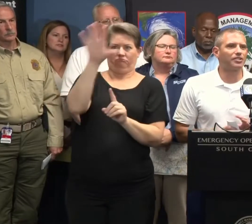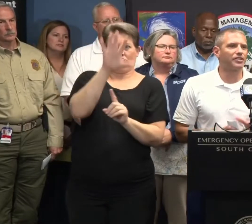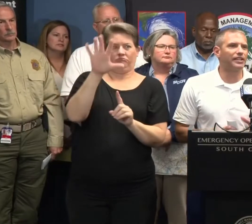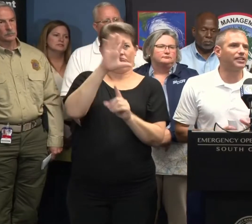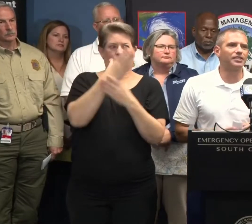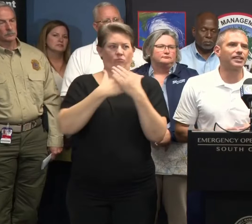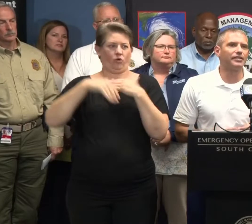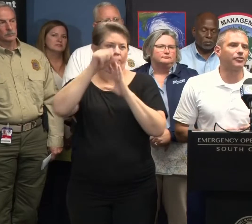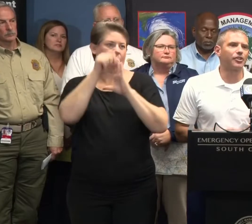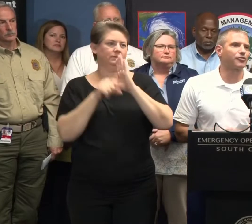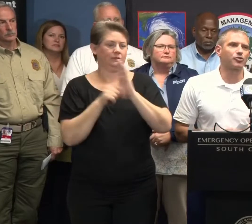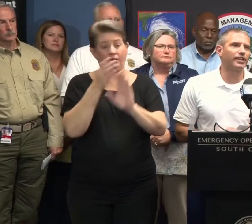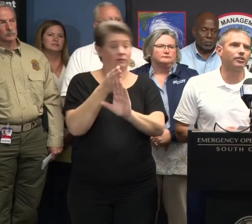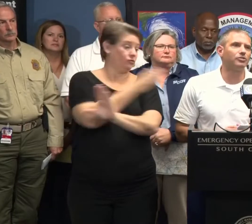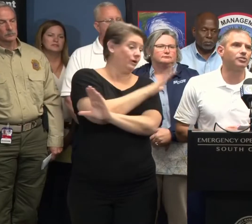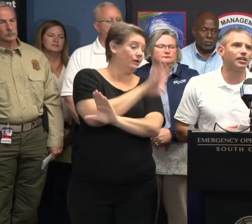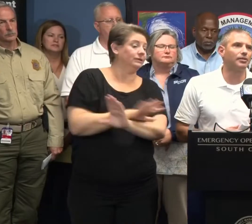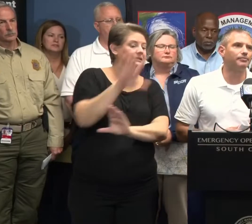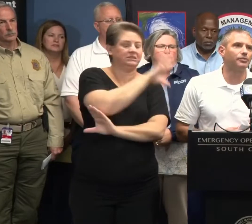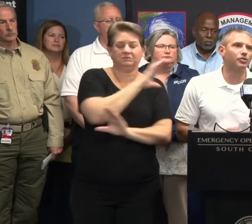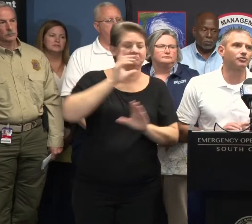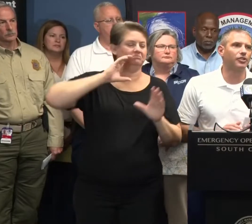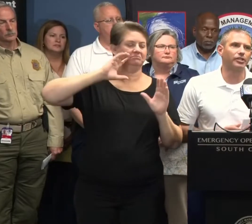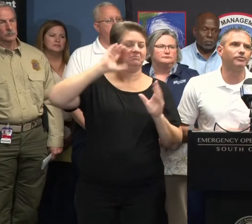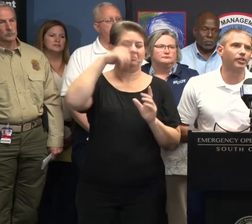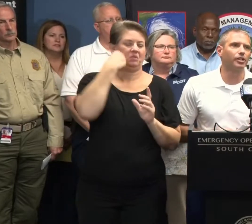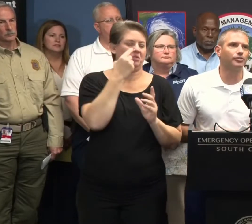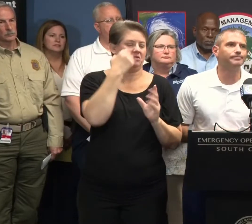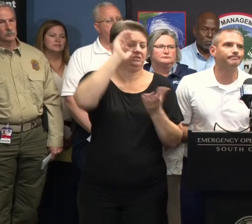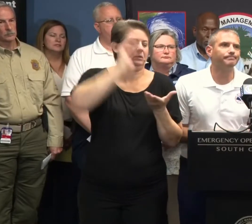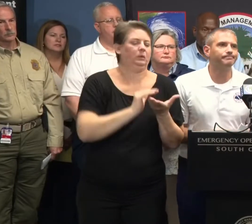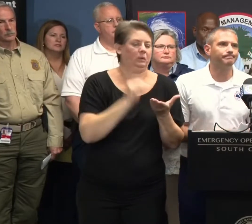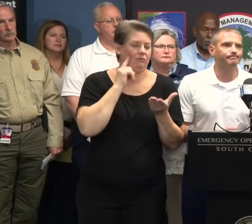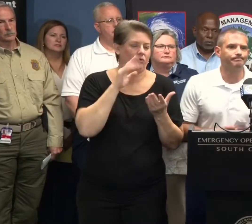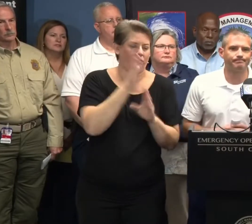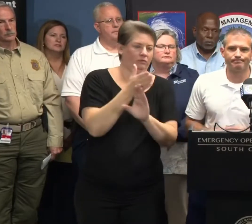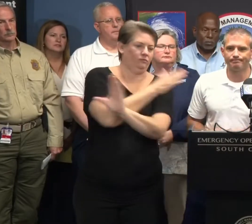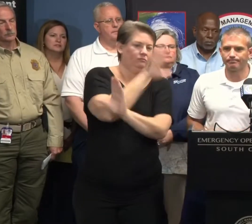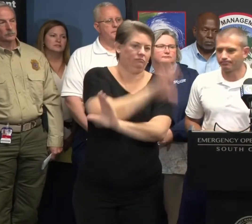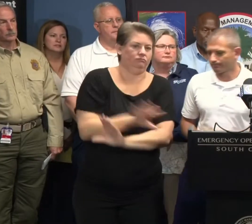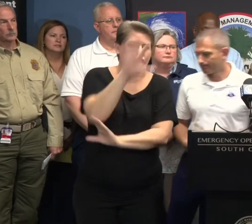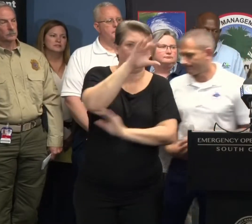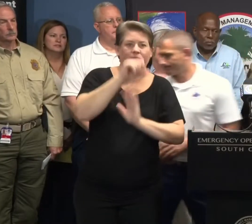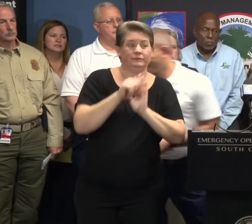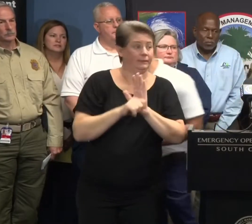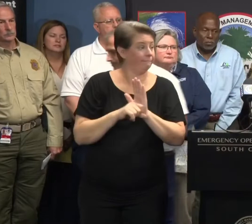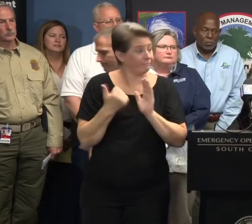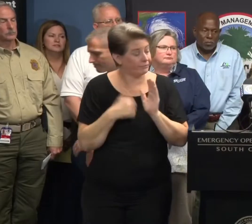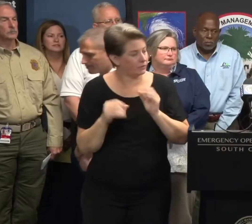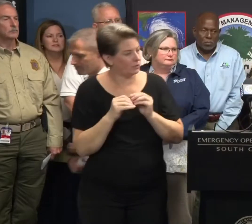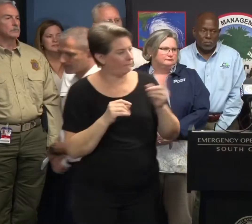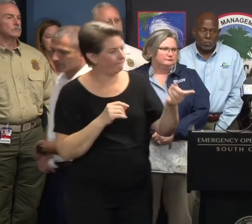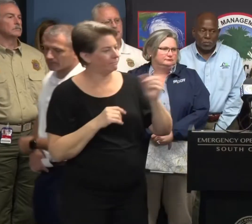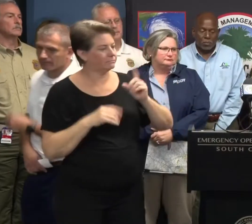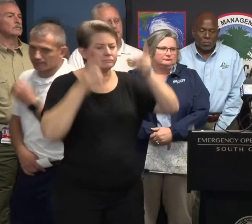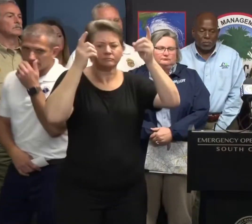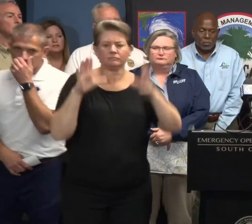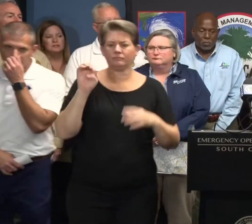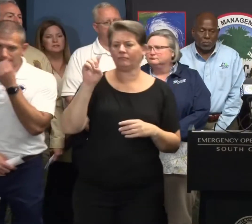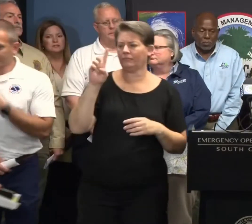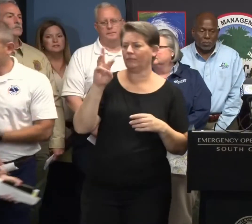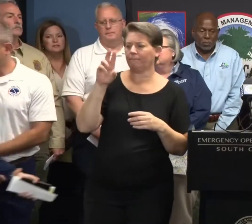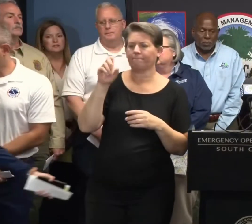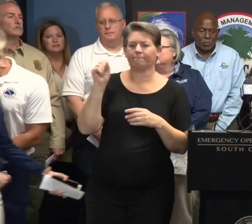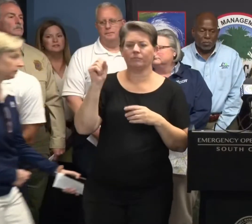state. The rest of the state, the threat for tornadoes looks very, very low. More questions? Yes, sir. Director Edwards, you mentioned